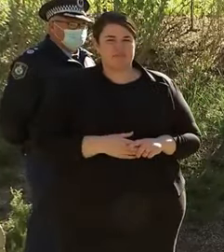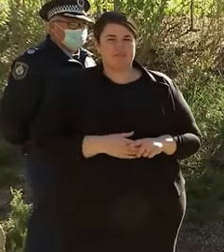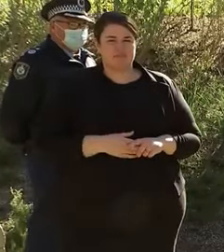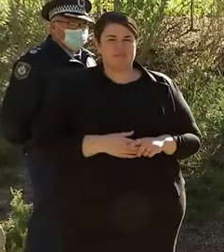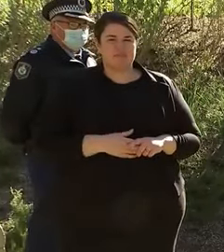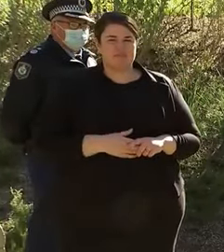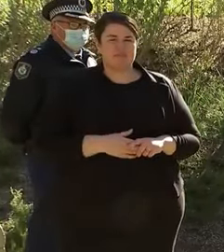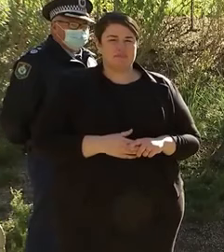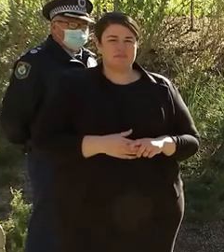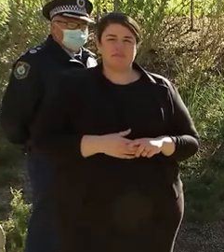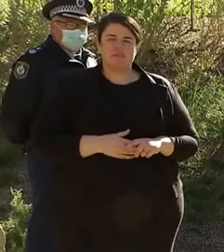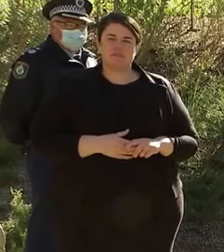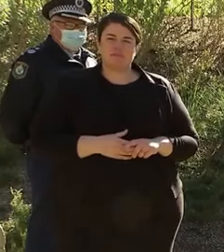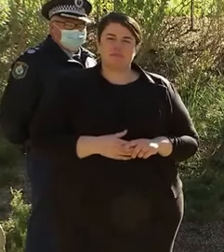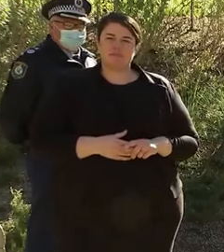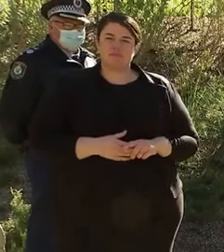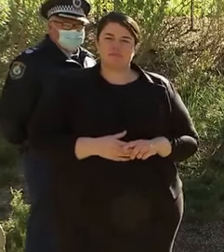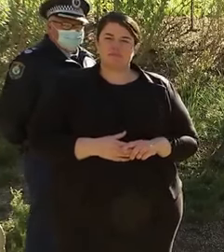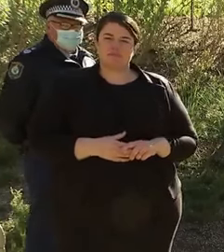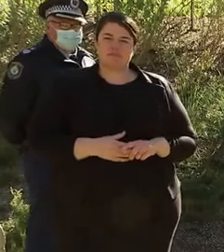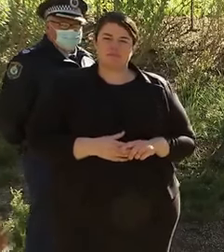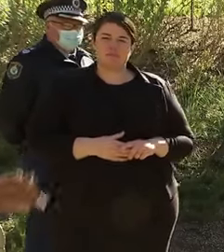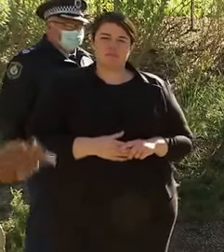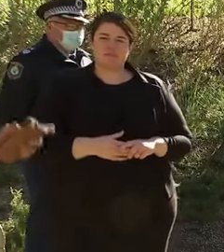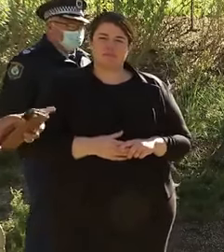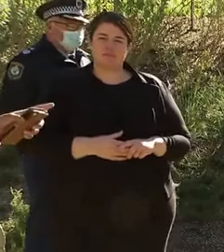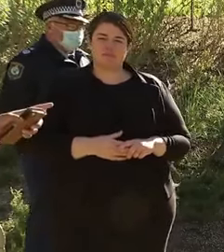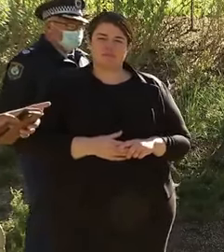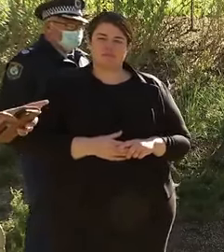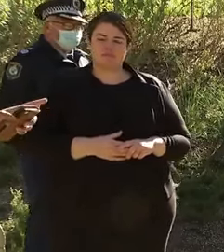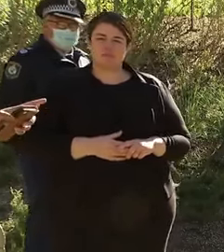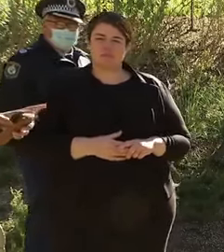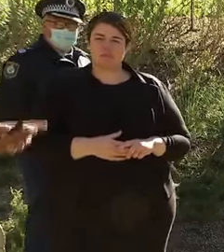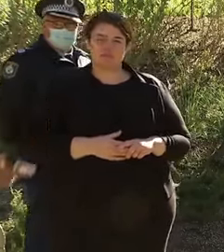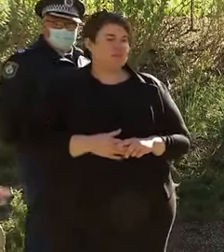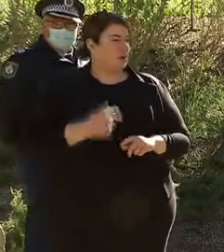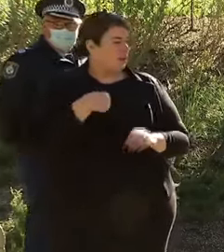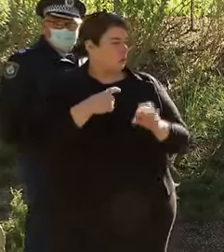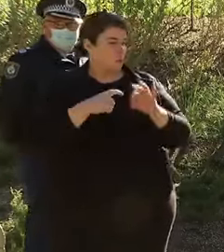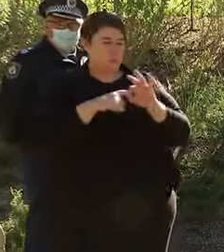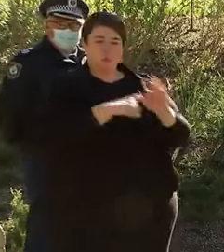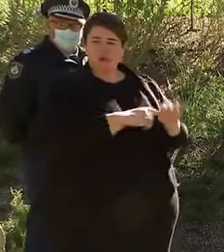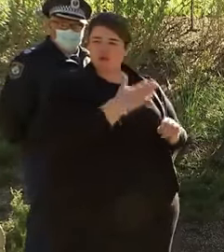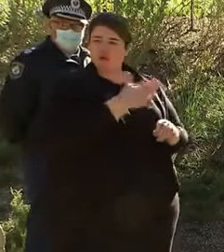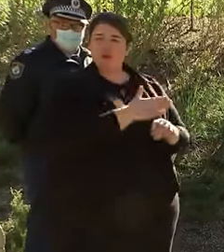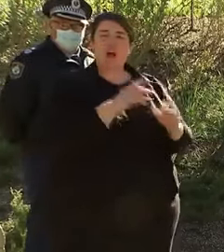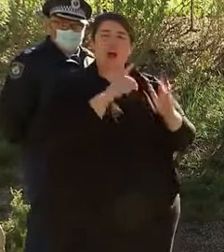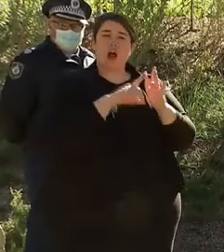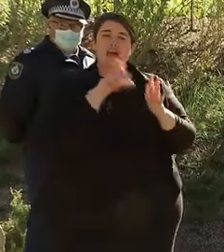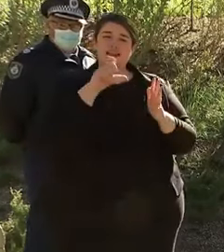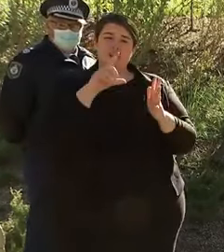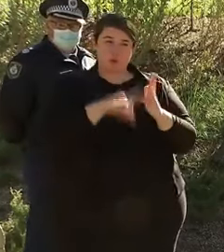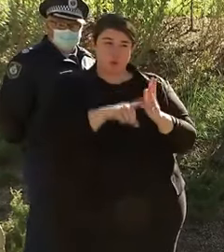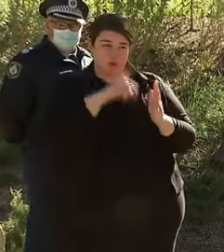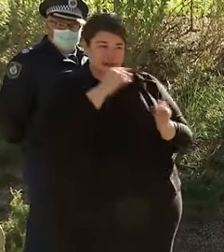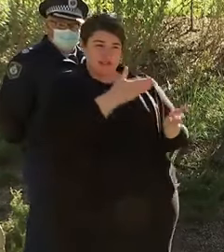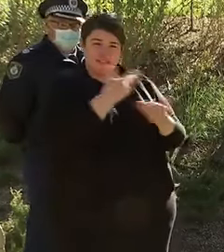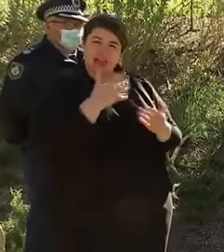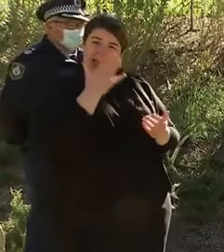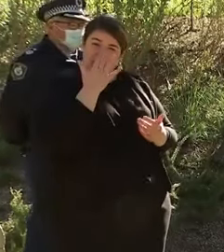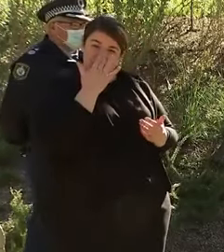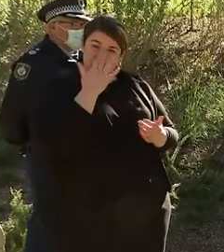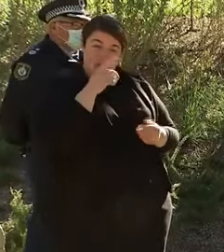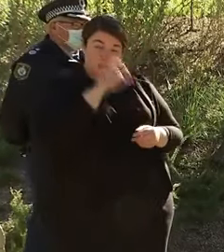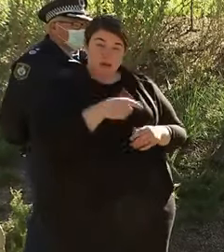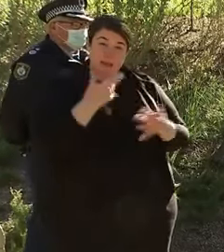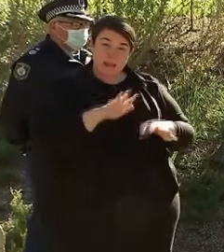those close contacts in isolation. Minister Hazard, I can't answer your question. You haven't answered. You go, sorry. Just the ICU case, can you give the age and had that person